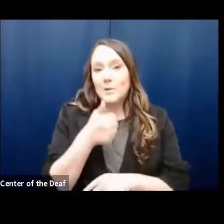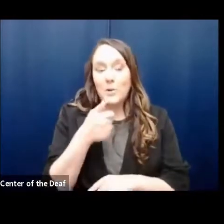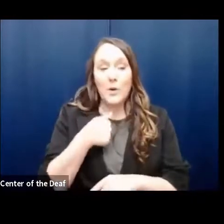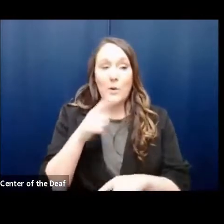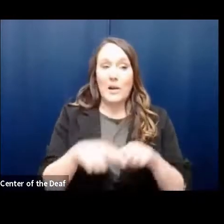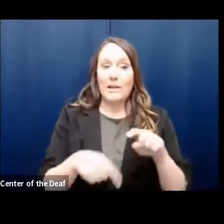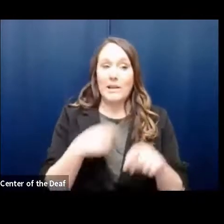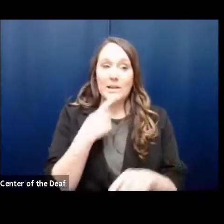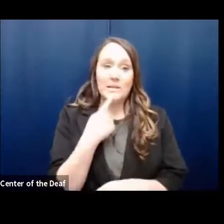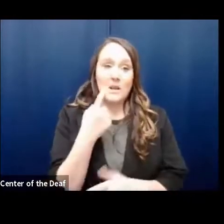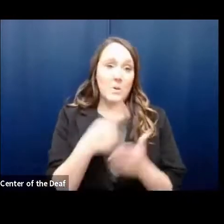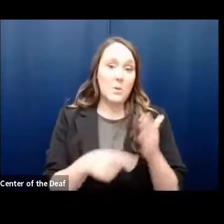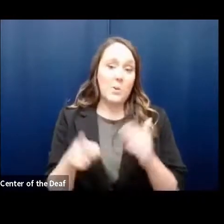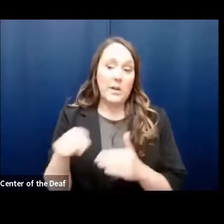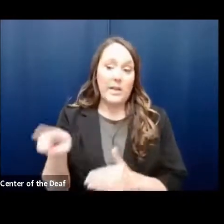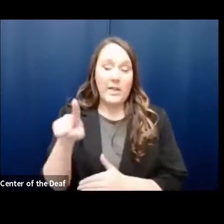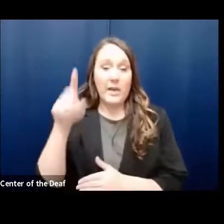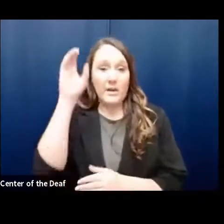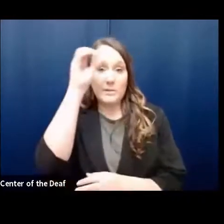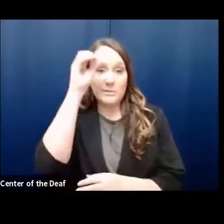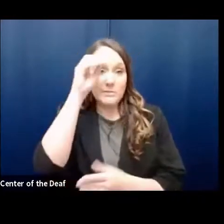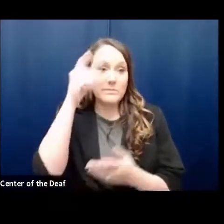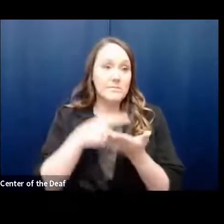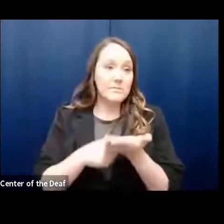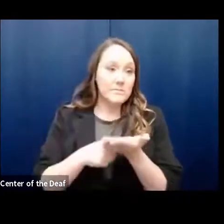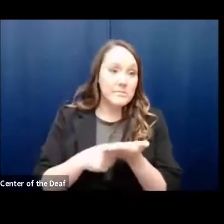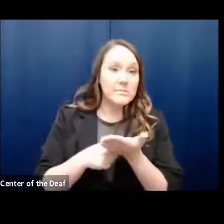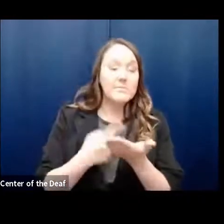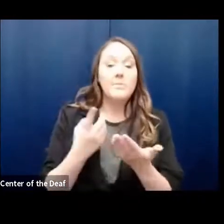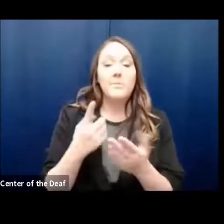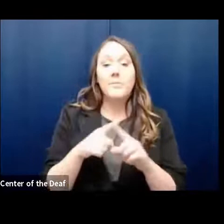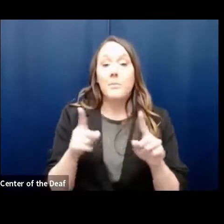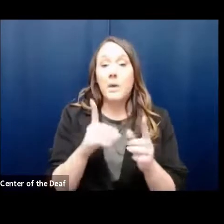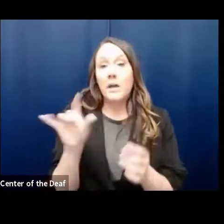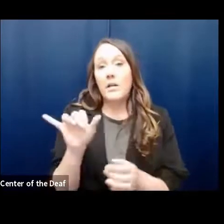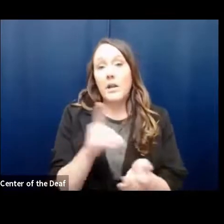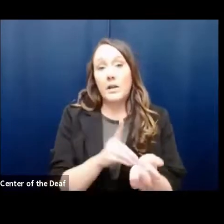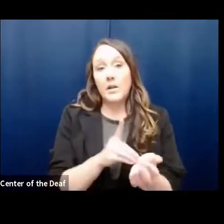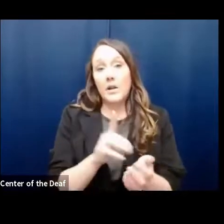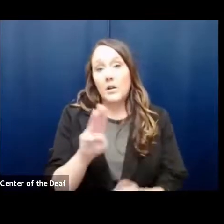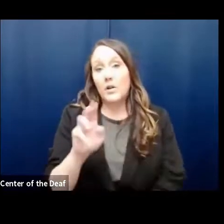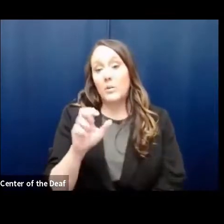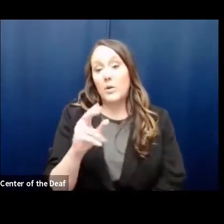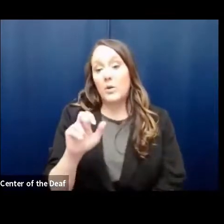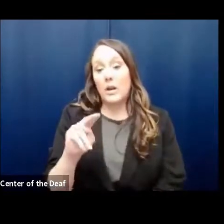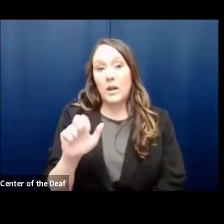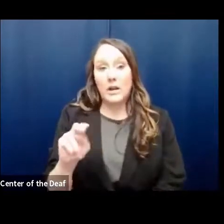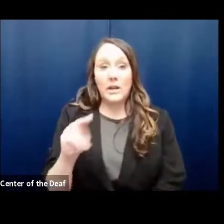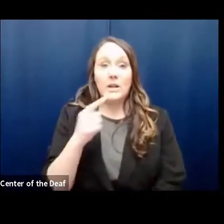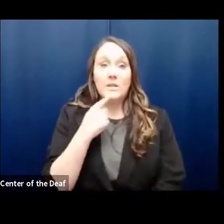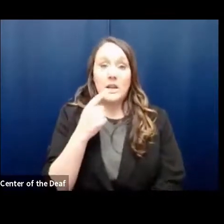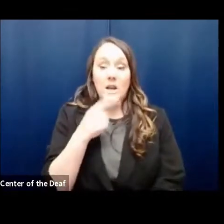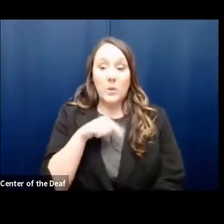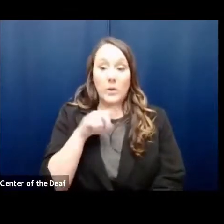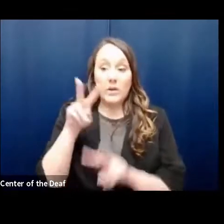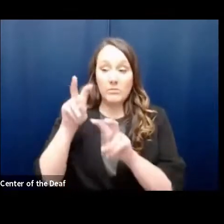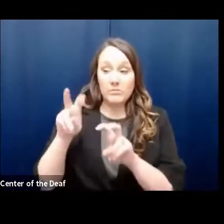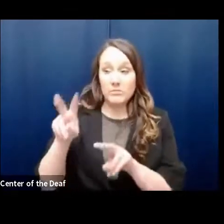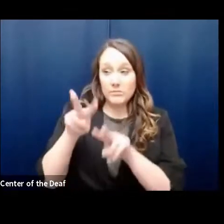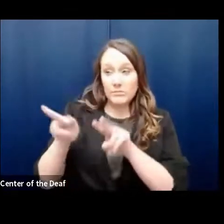what they're going to say and discuss, but as Dr. Buchanan said, we're looking at what other jurisdictions are doing, and she will have